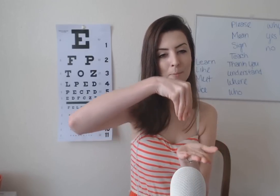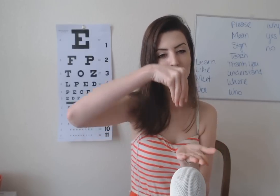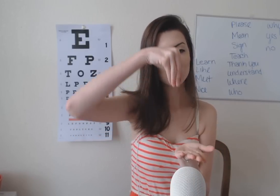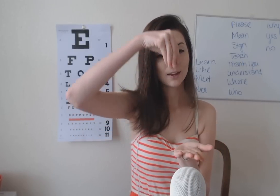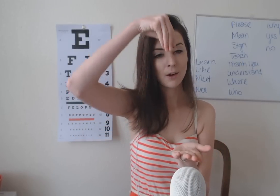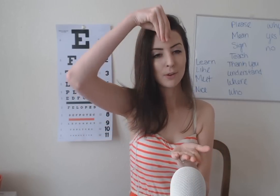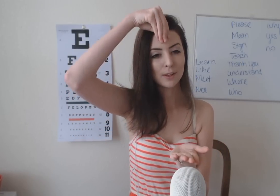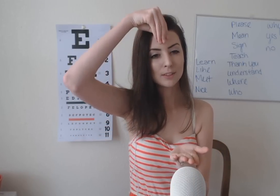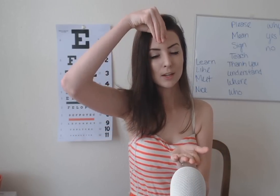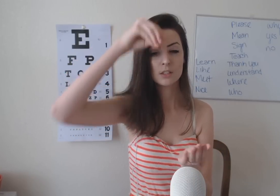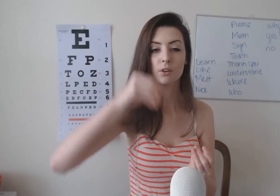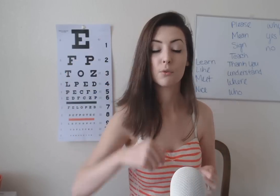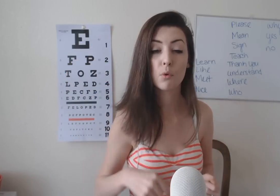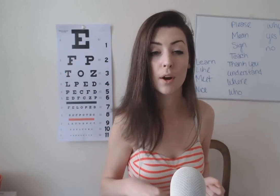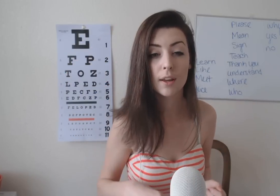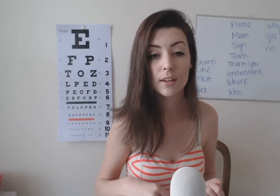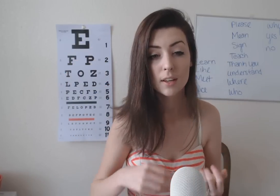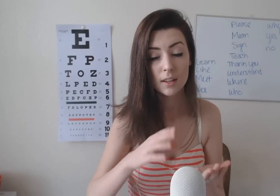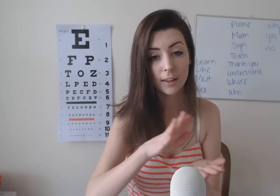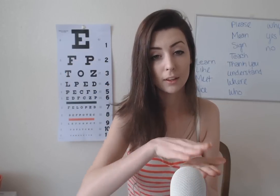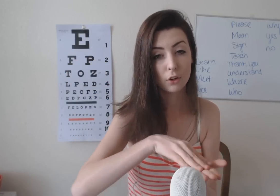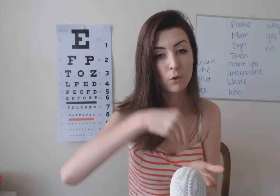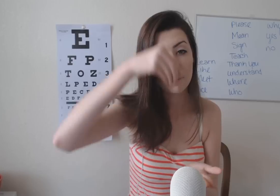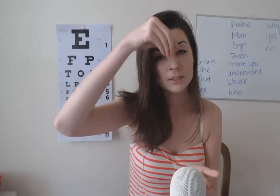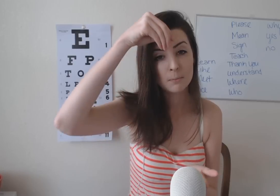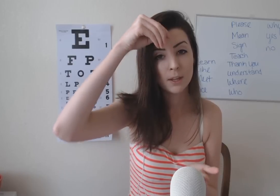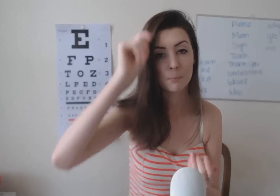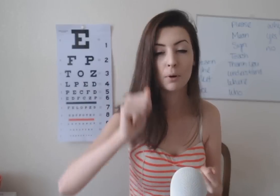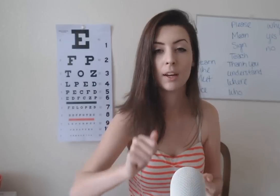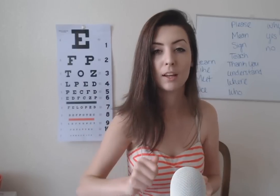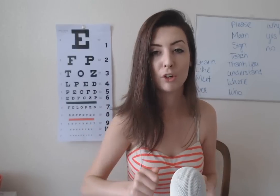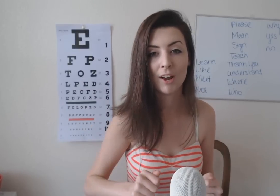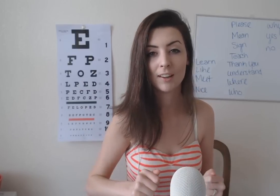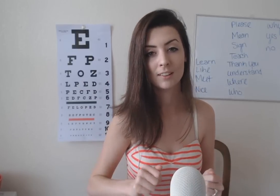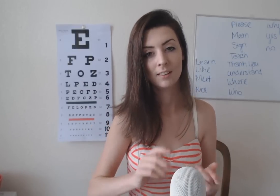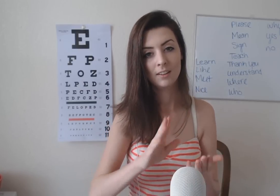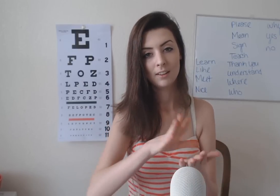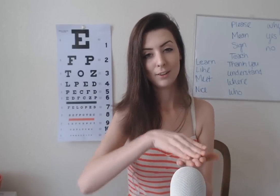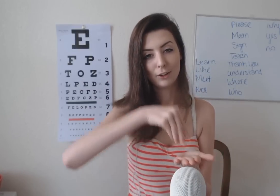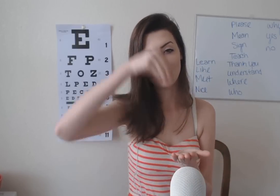something out and then touch your forehead. Like you're grabbing something and putting it in your head. Learn.